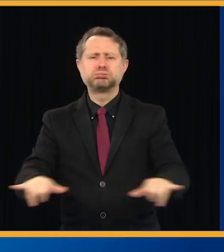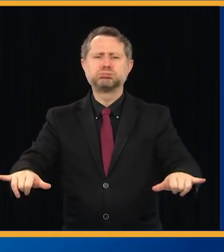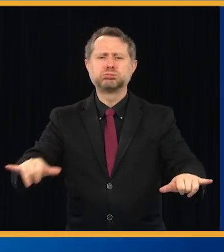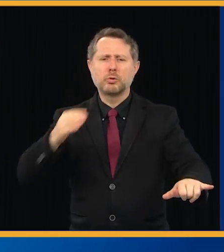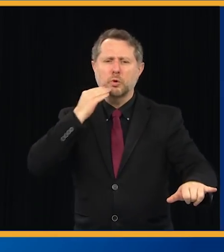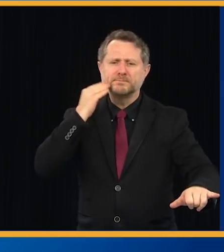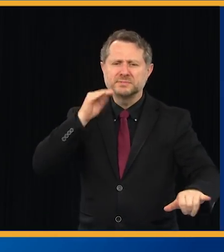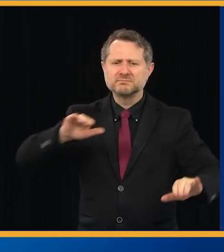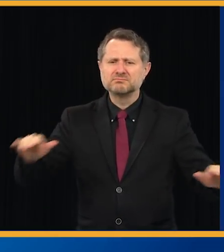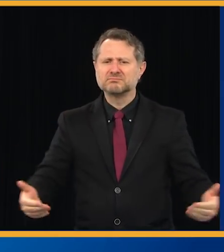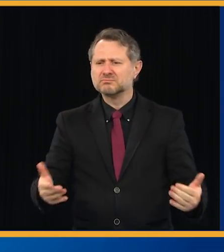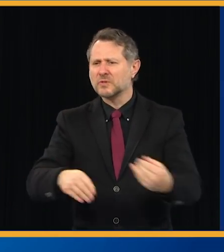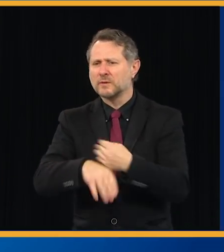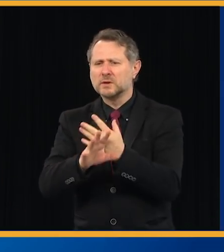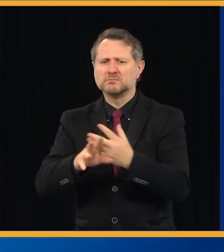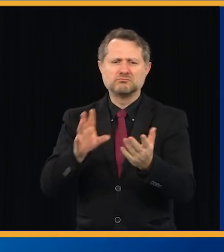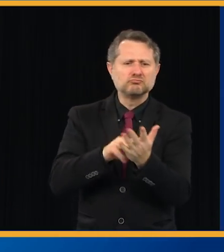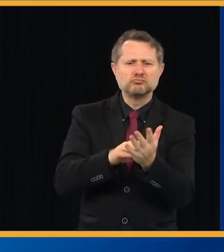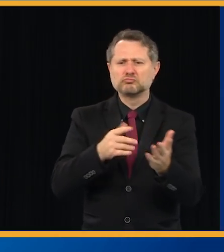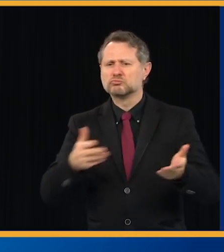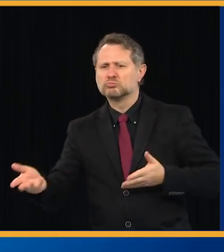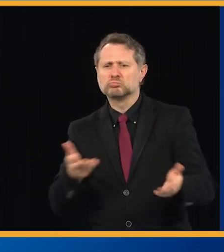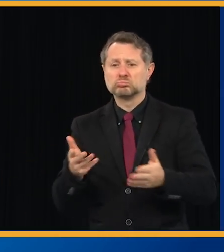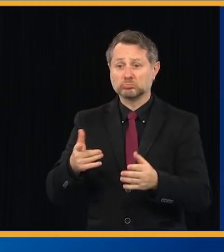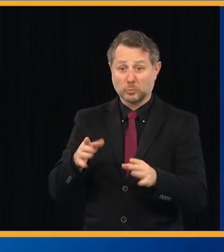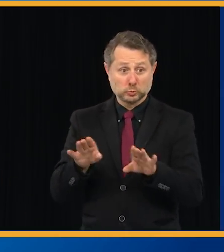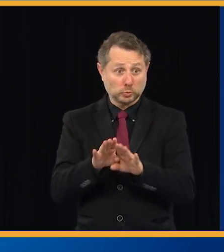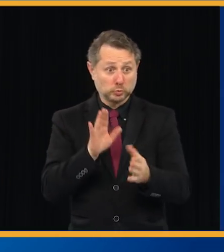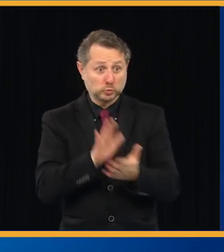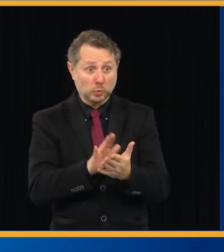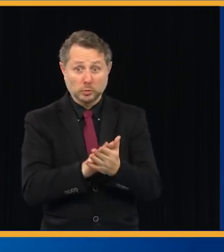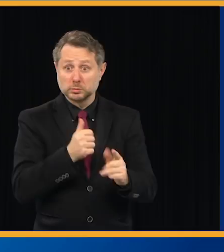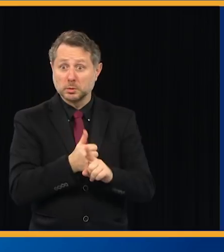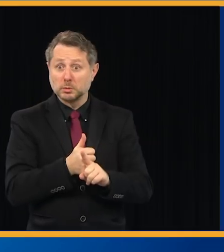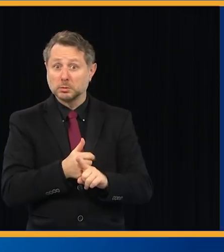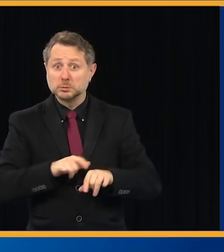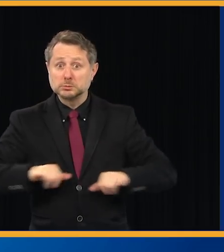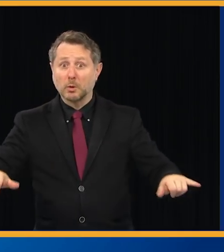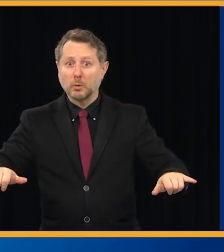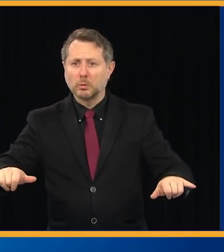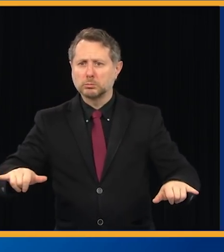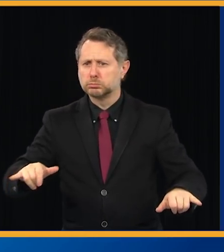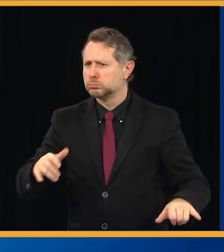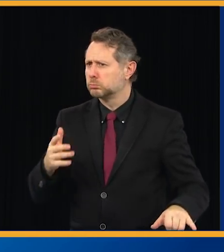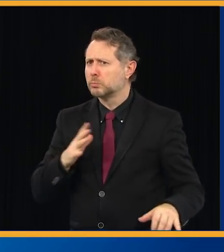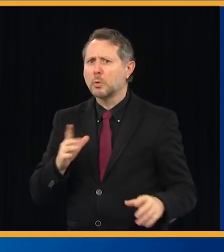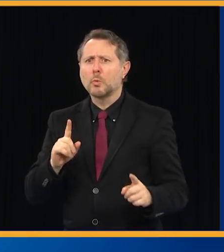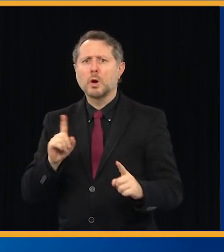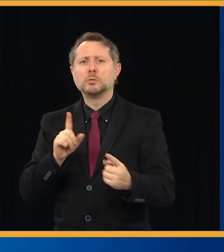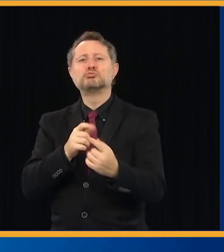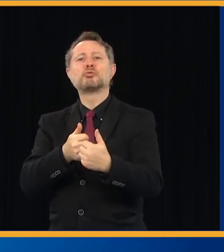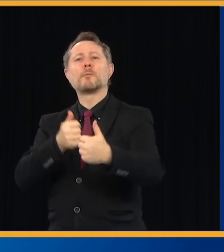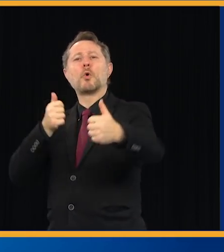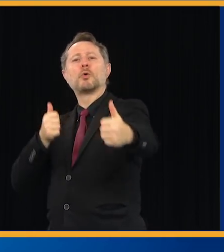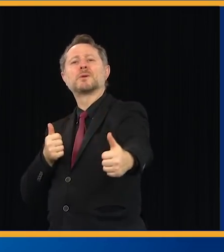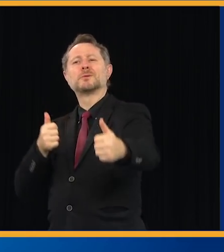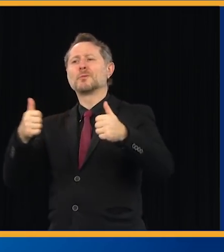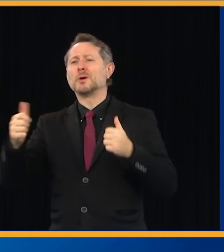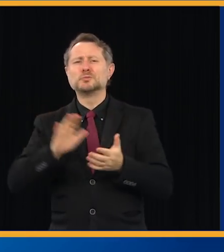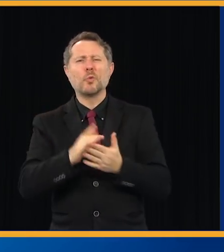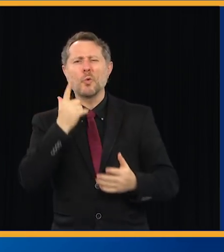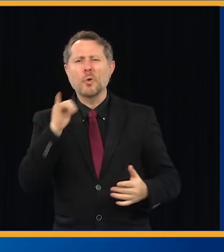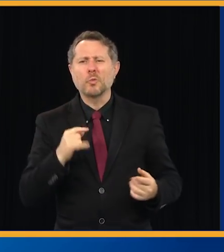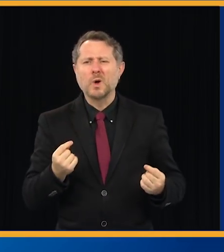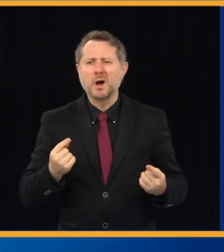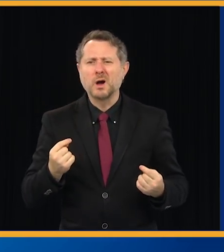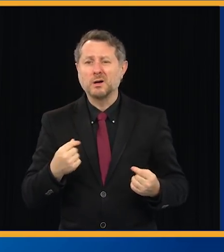the schools. Okay, all the students go home, we're going to go to remote learning. Well, what is remote learning? And we weren't really ready for it. We had